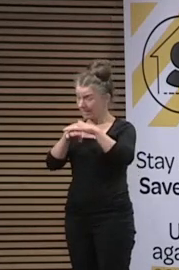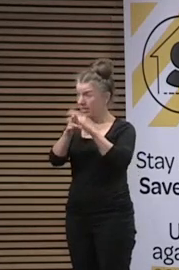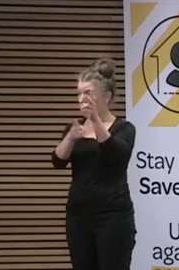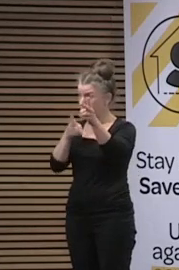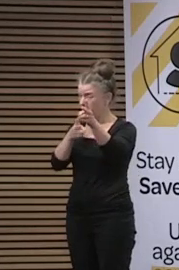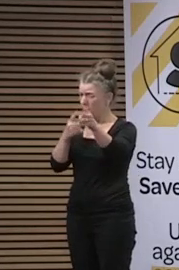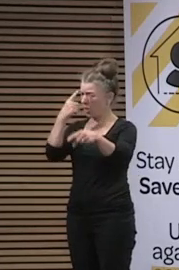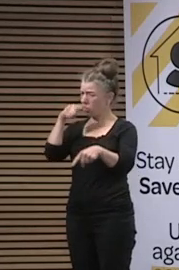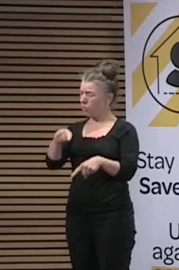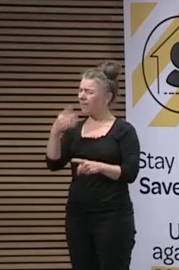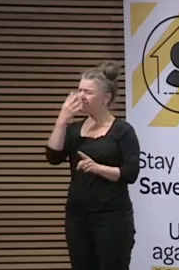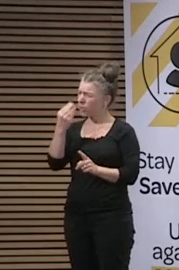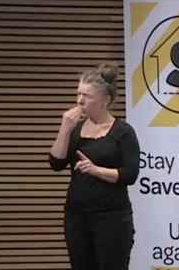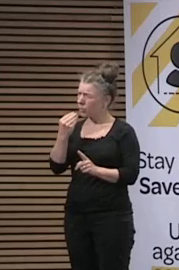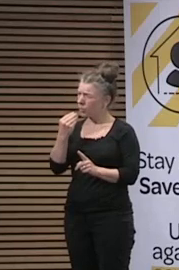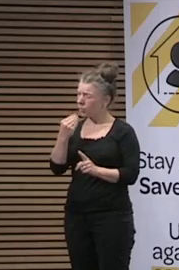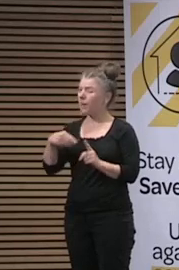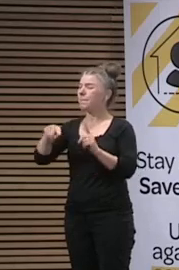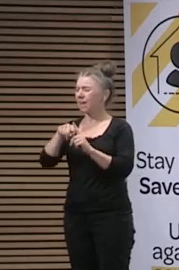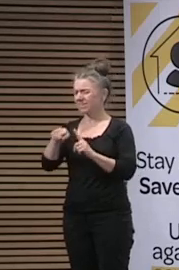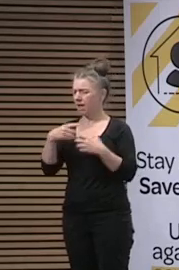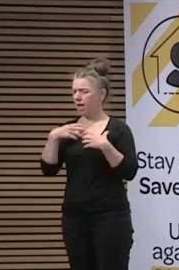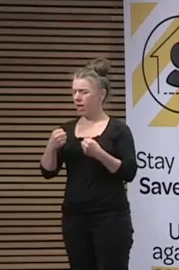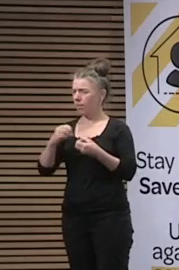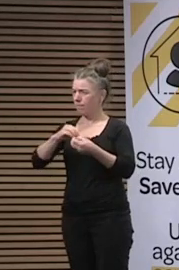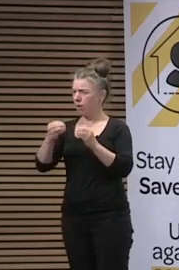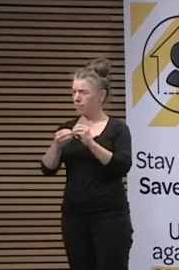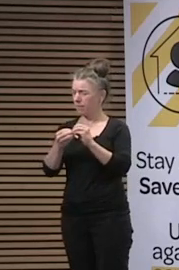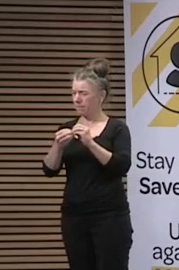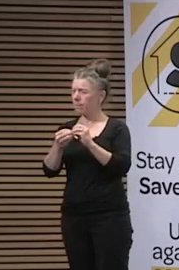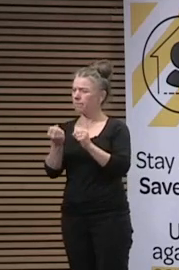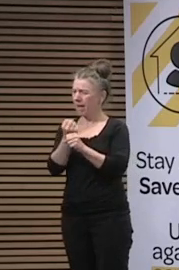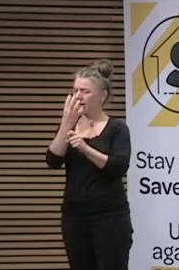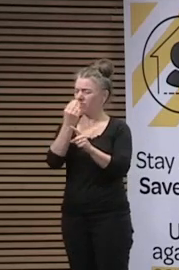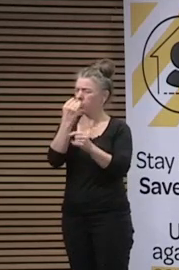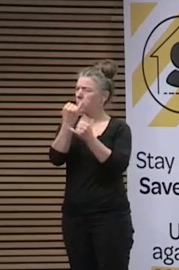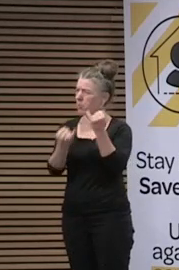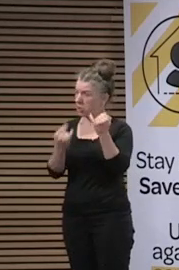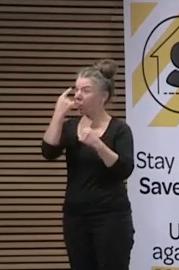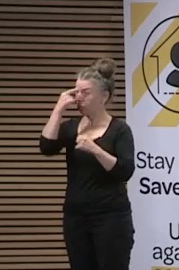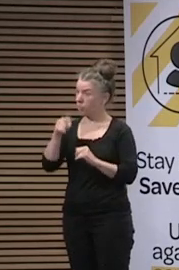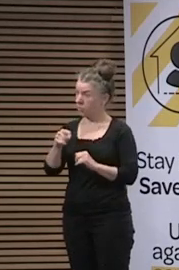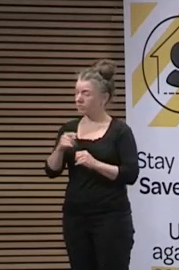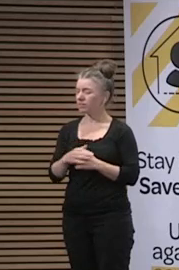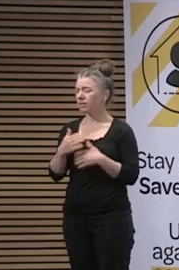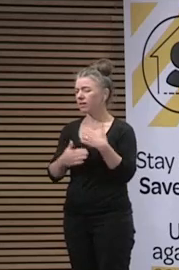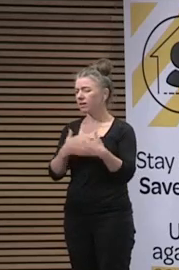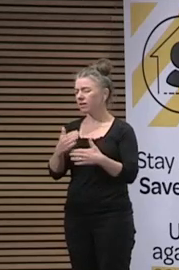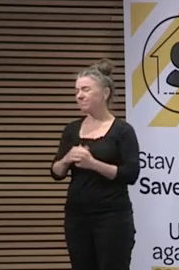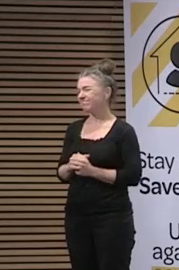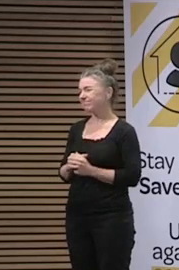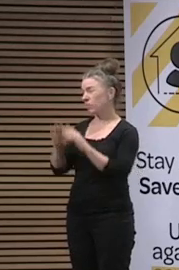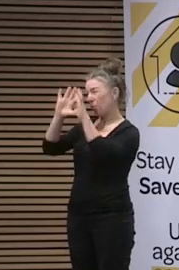thought to be influenza, complicated by an underlying chronic health condition. As we have seen around the